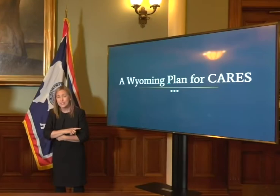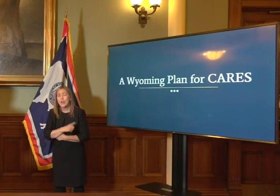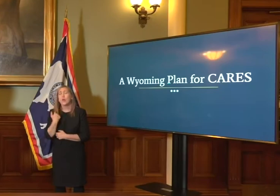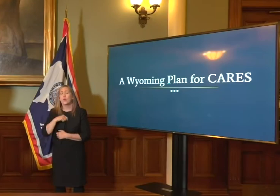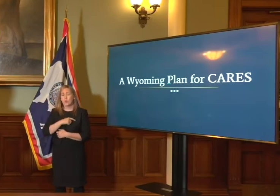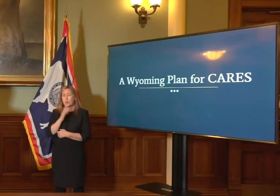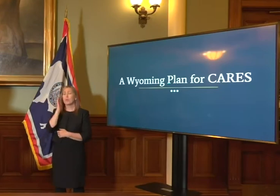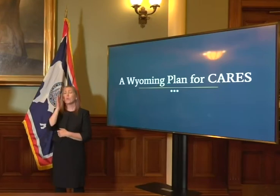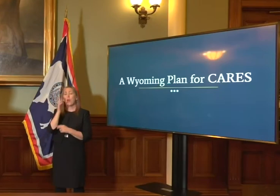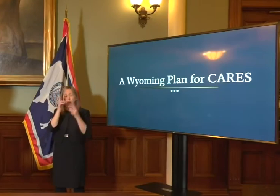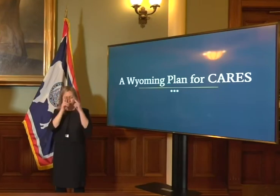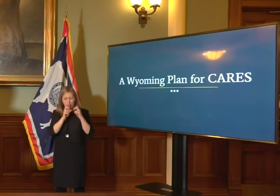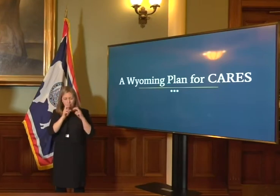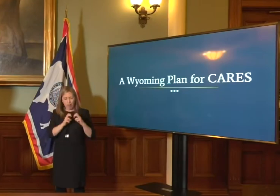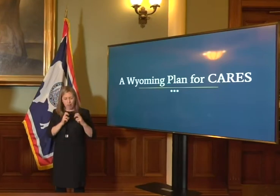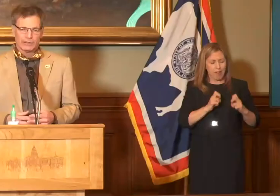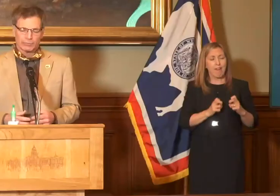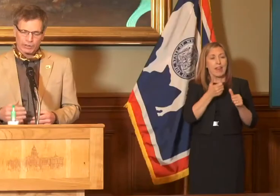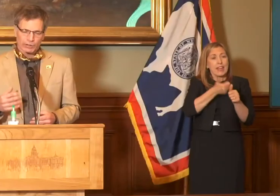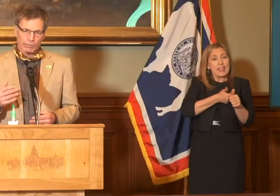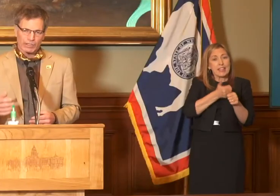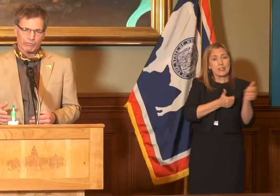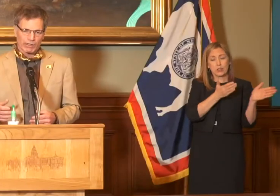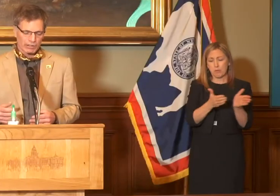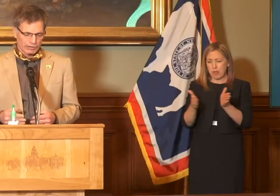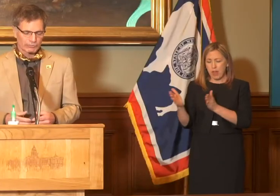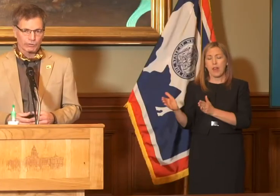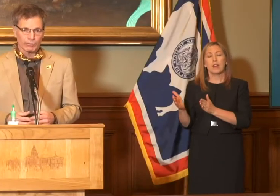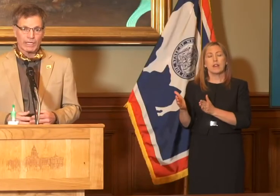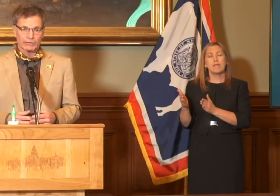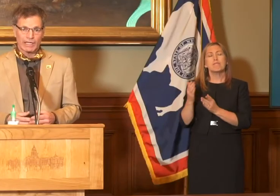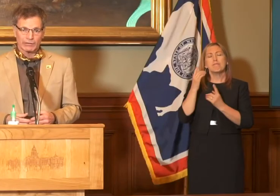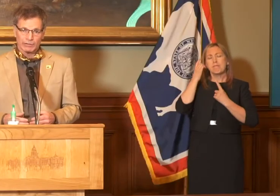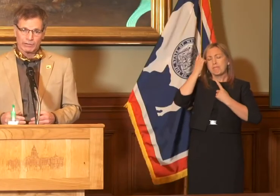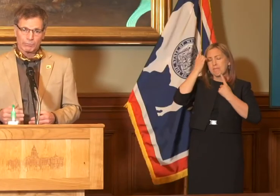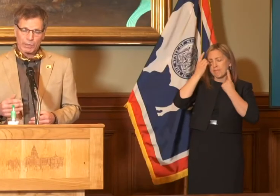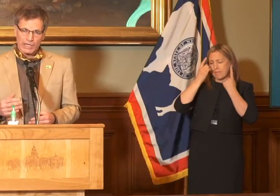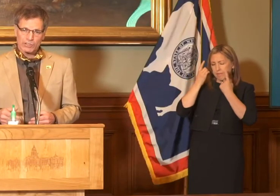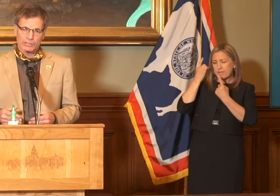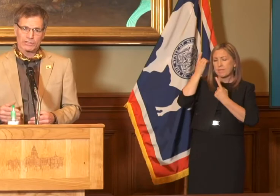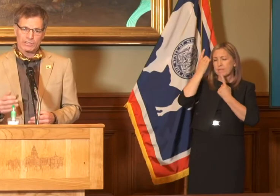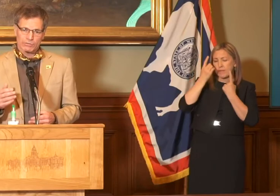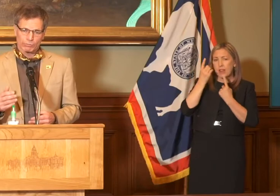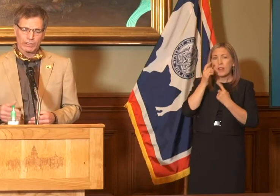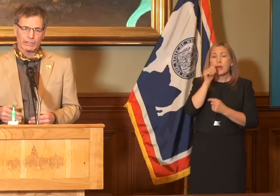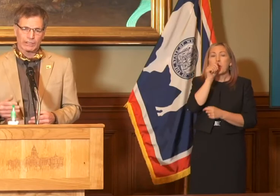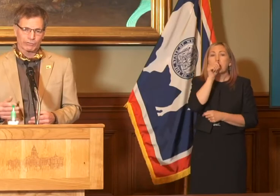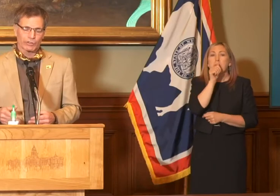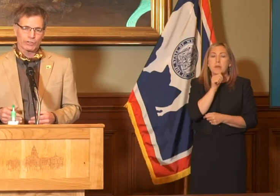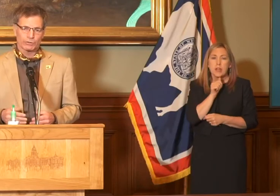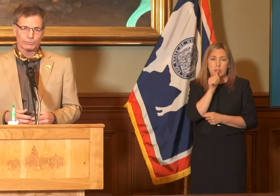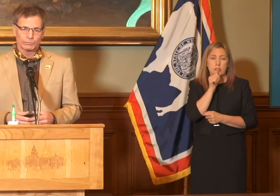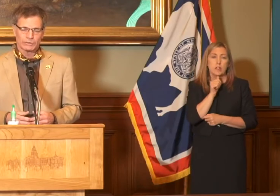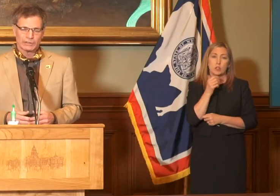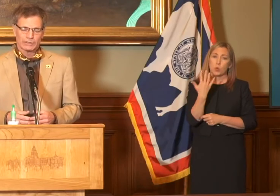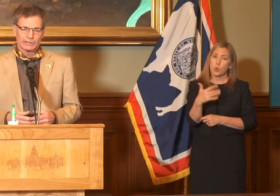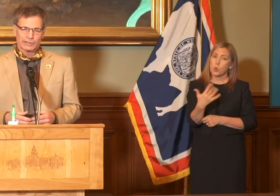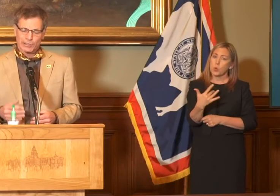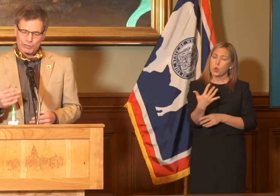to look carefully at each plan, and we're going to be very thoughtful about that. Patience is really a